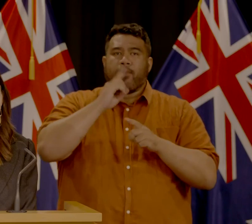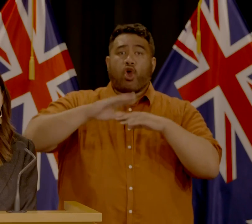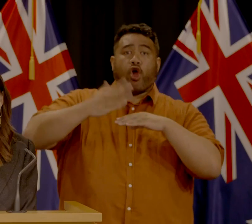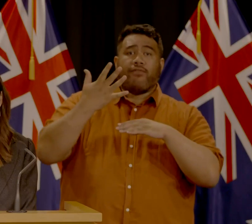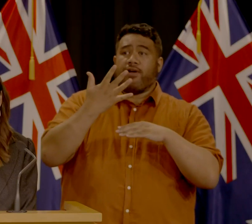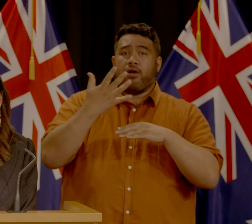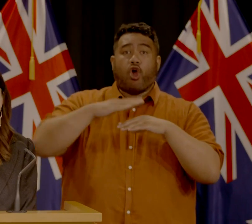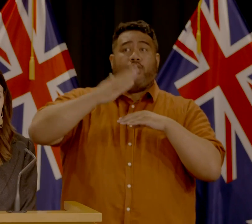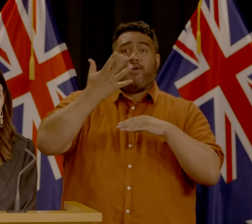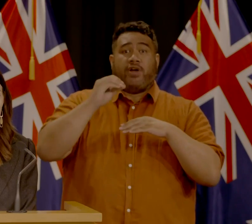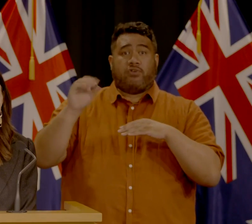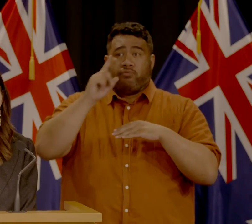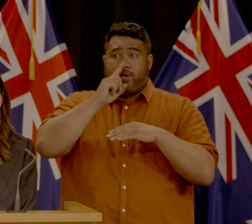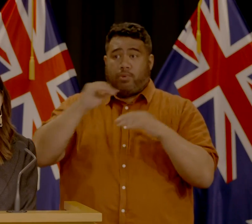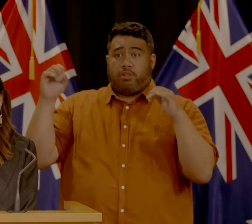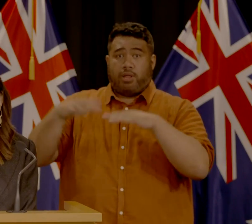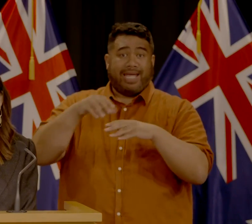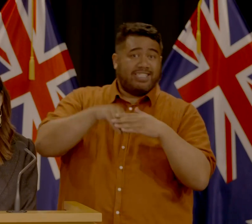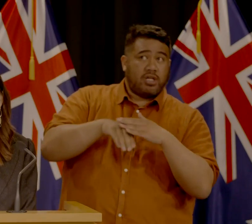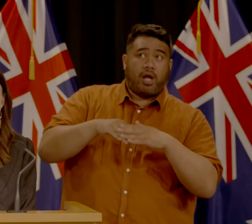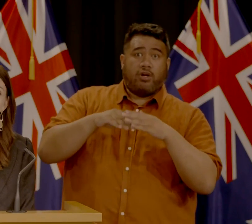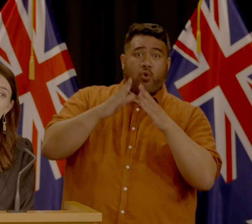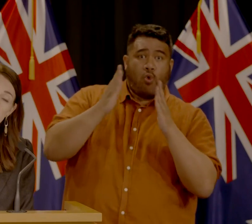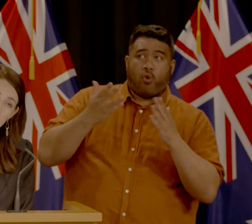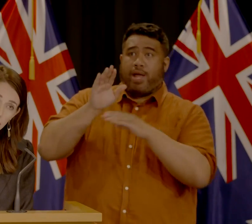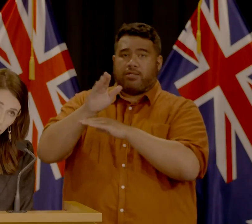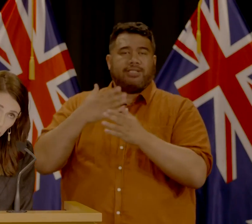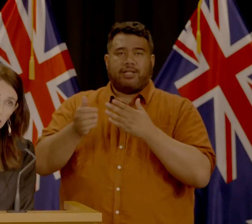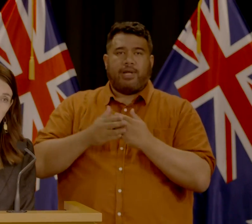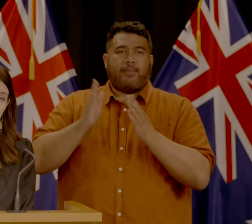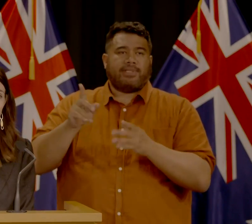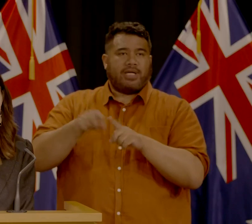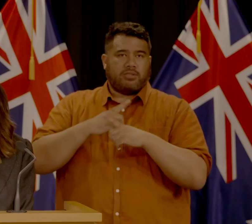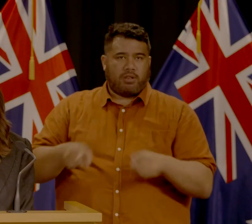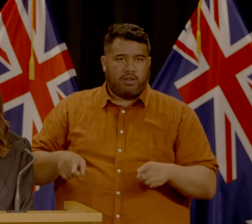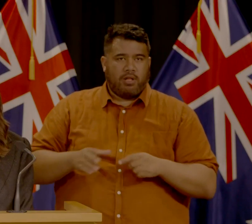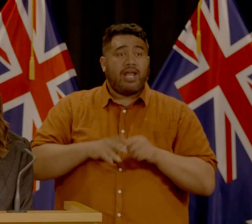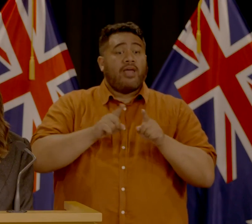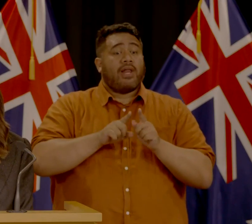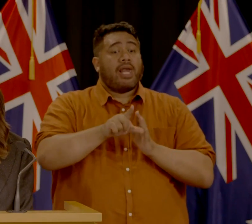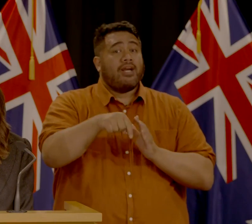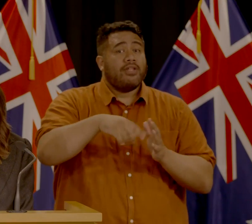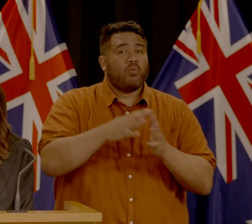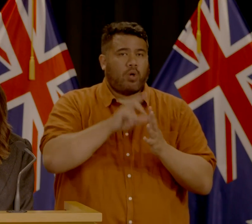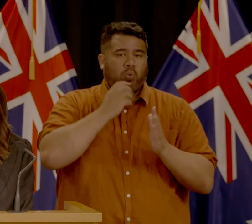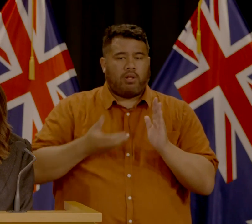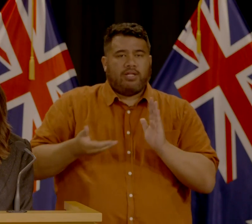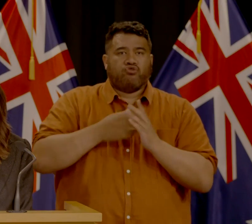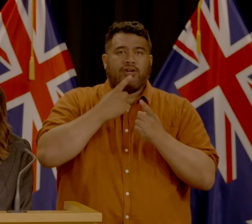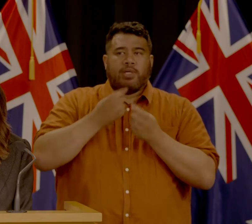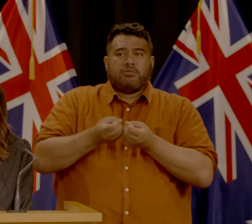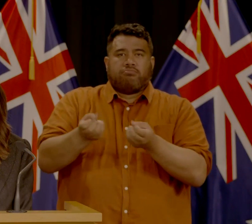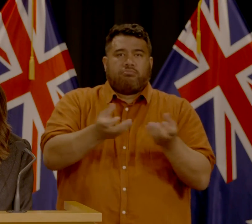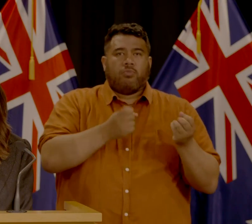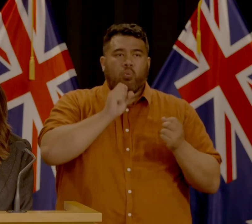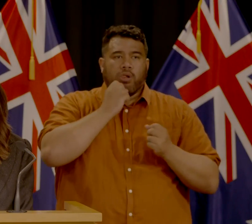or more, indoor or outdoor, it should be cancelled. And we'll be given even further guidance later in the week. Things like gyms,